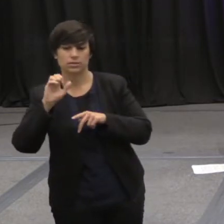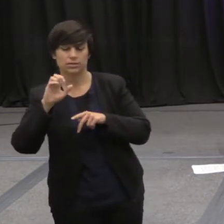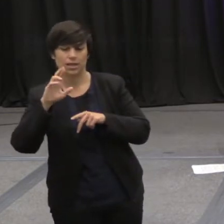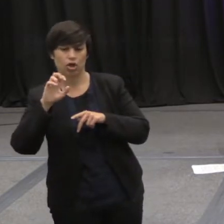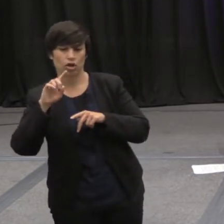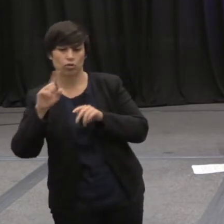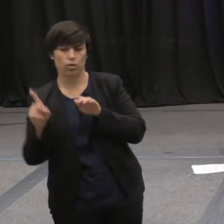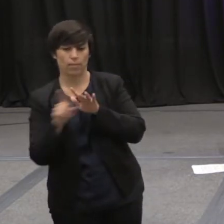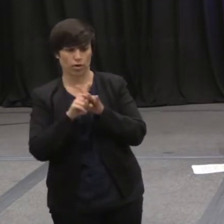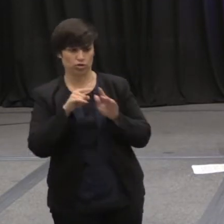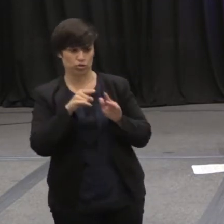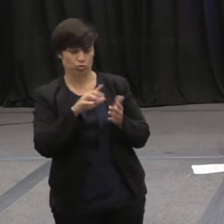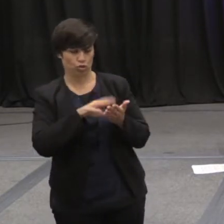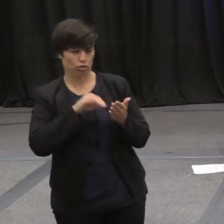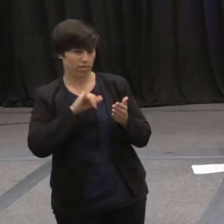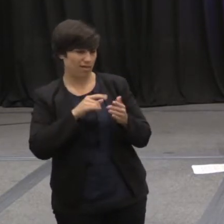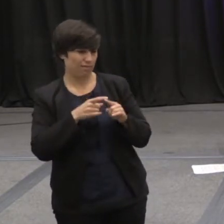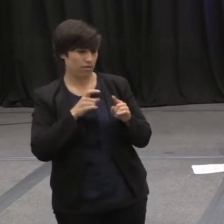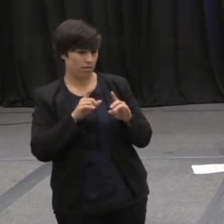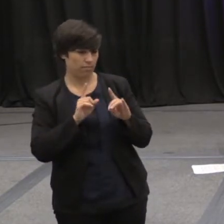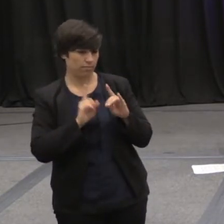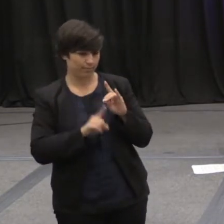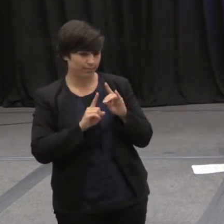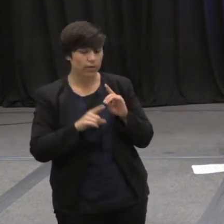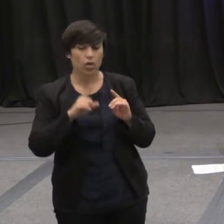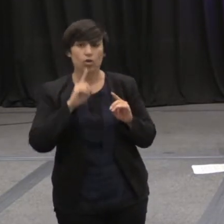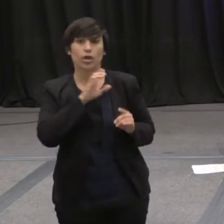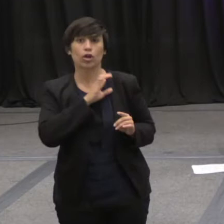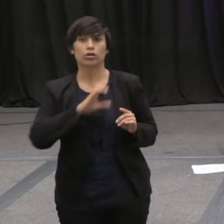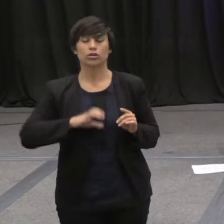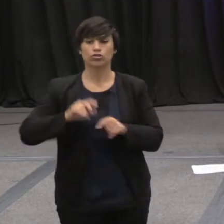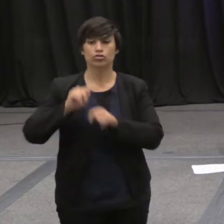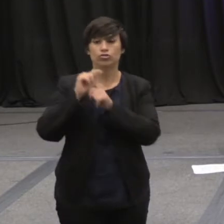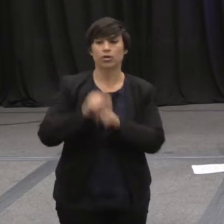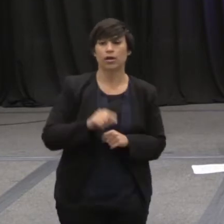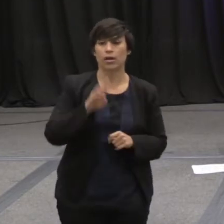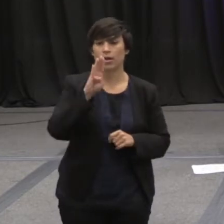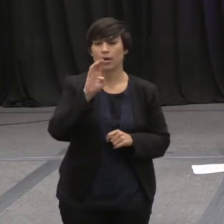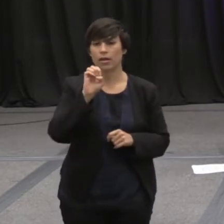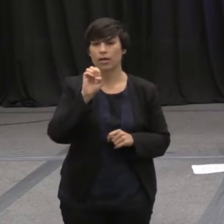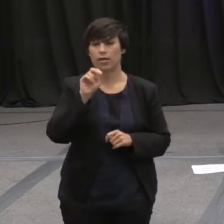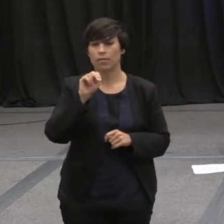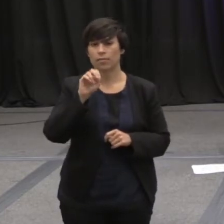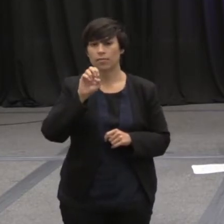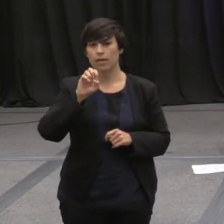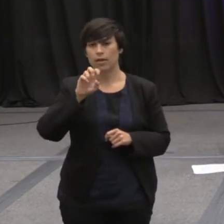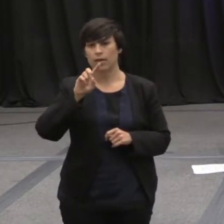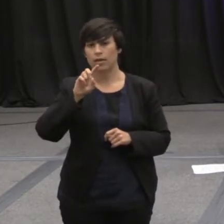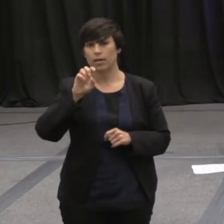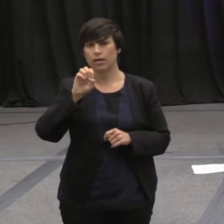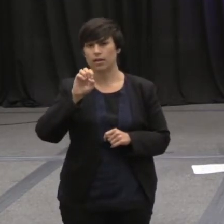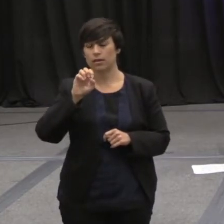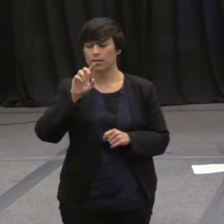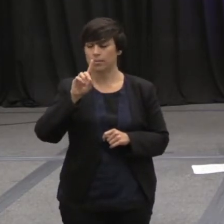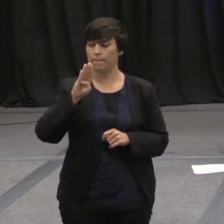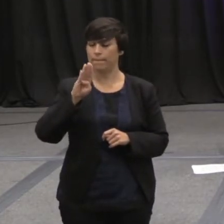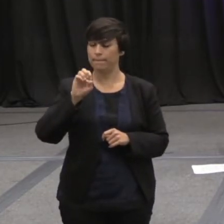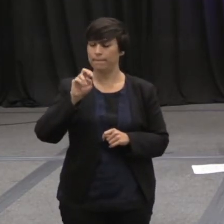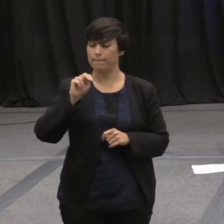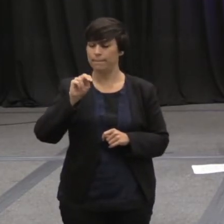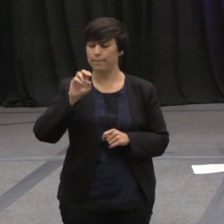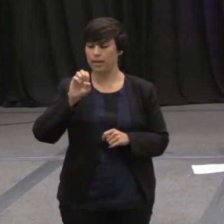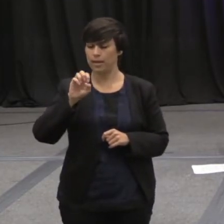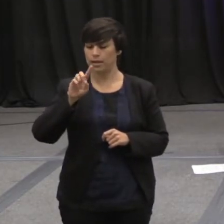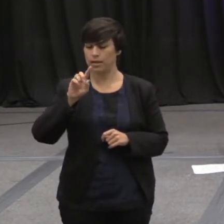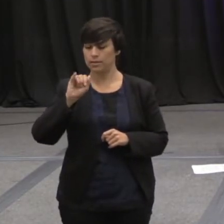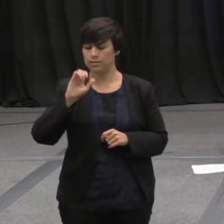Buddhism. It's also through the Christian tradition. The Benedictines have a practice of treating